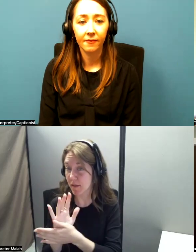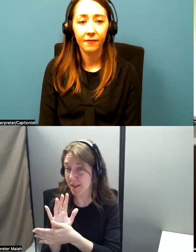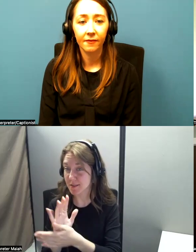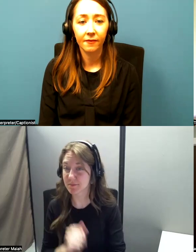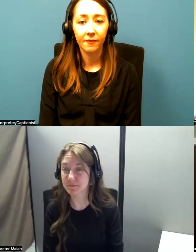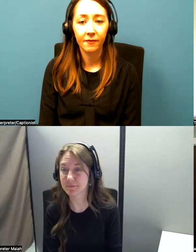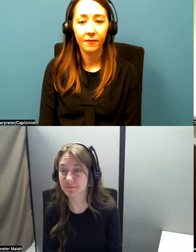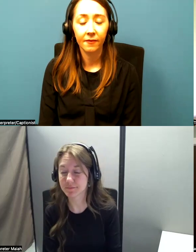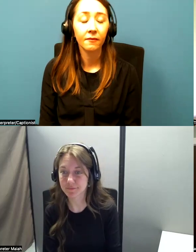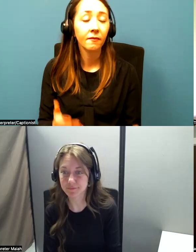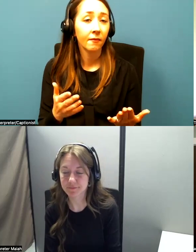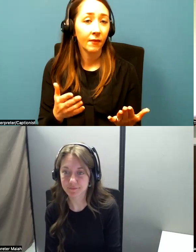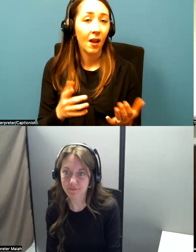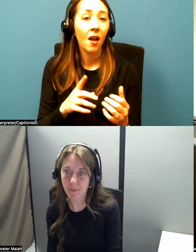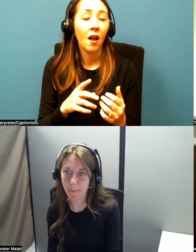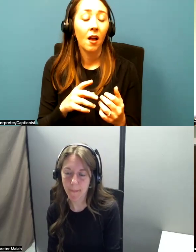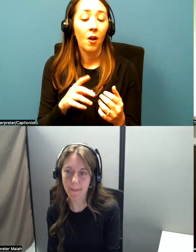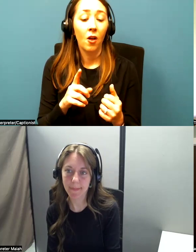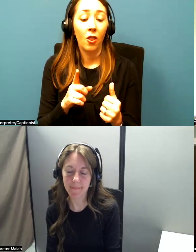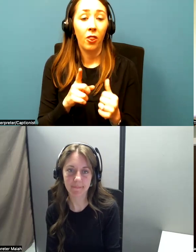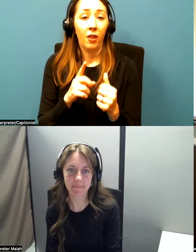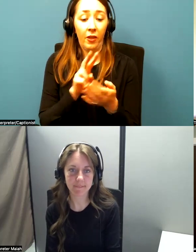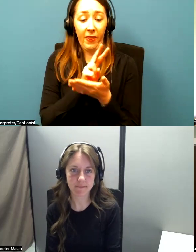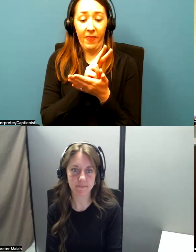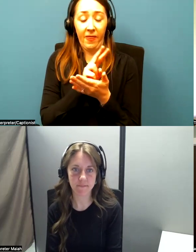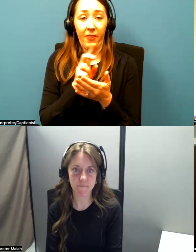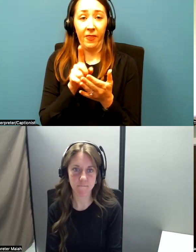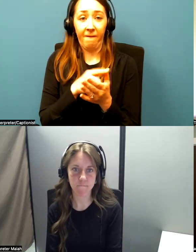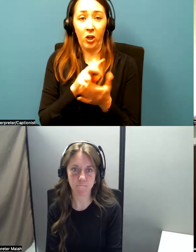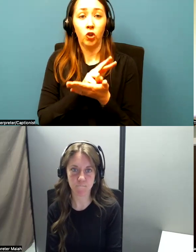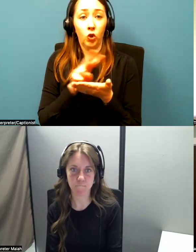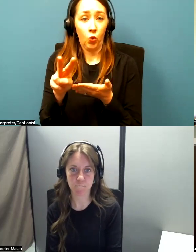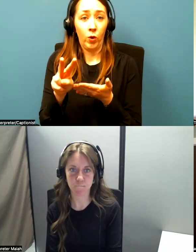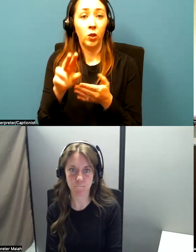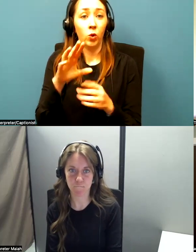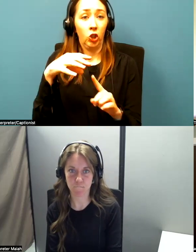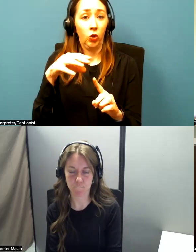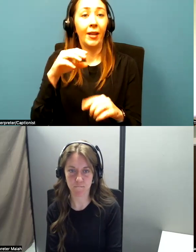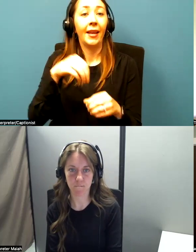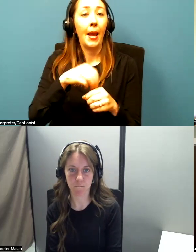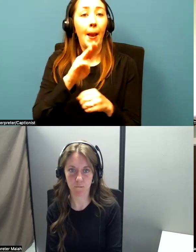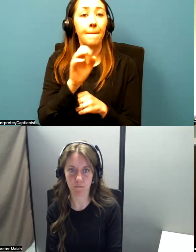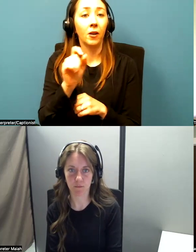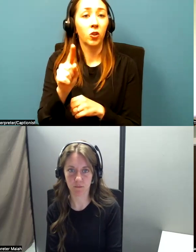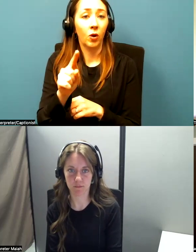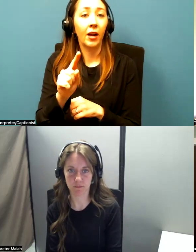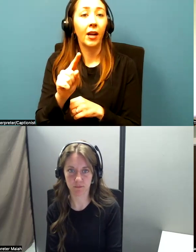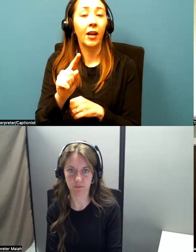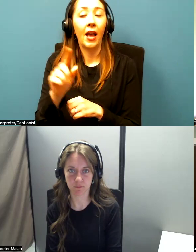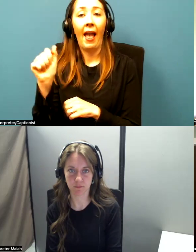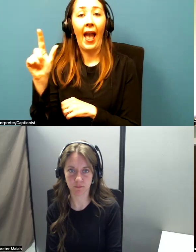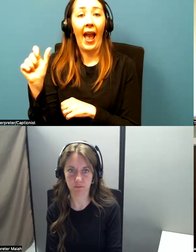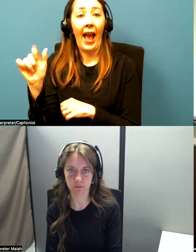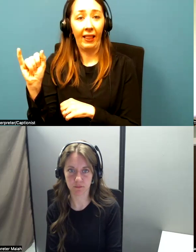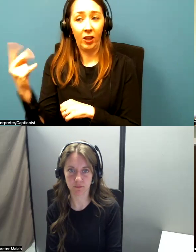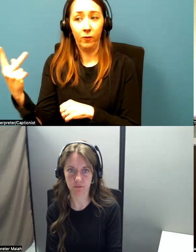I mean, listen, the first 2 weeks that we were shooting in Barcelona, getting to work with Alison Sweeney, so much of the